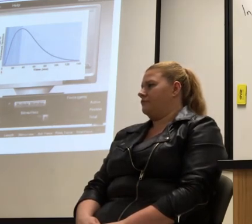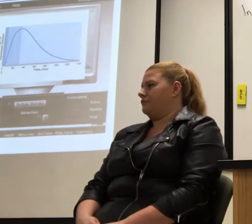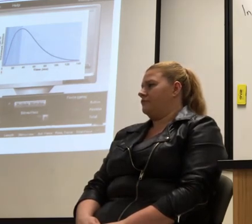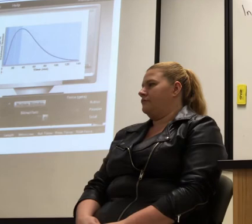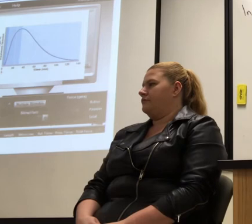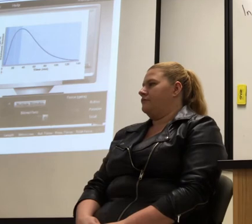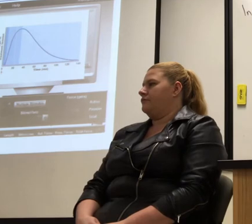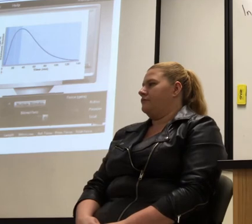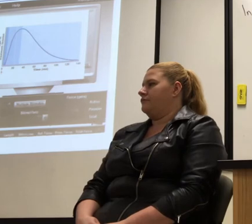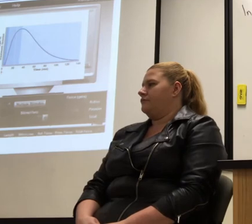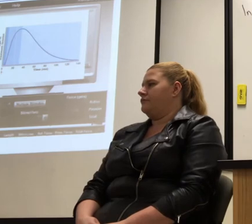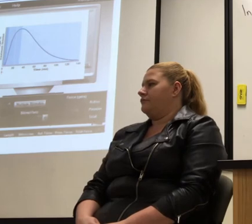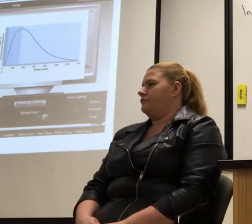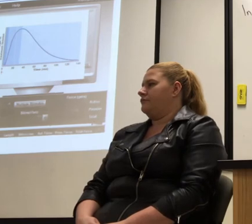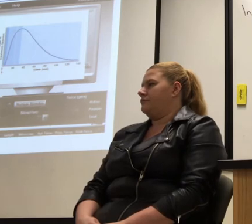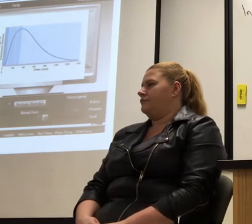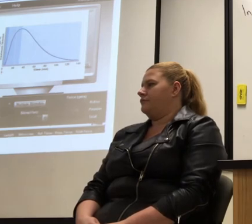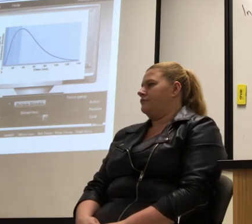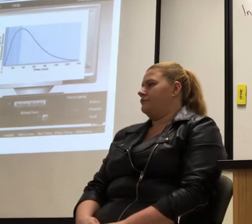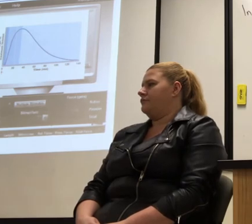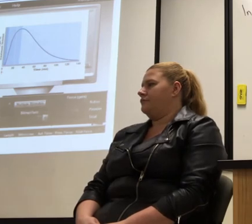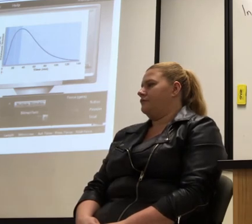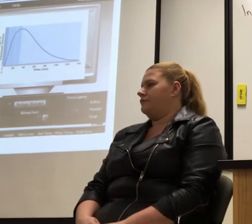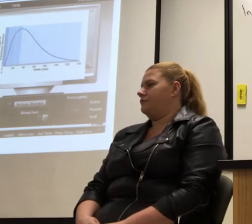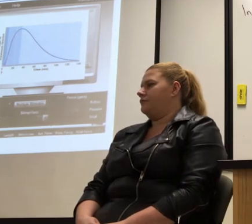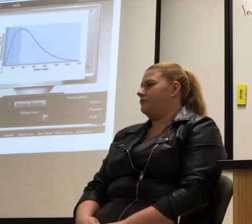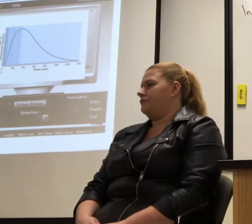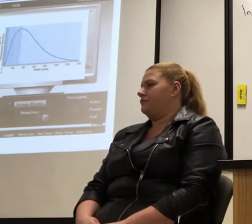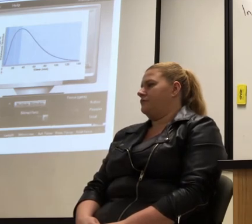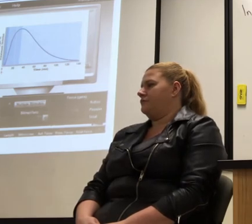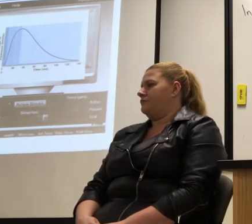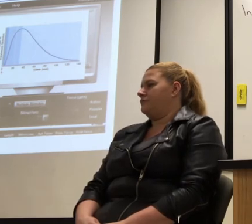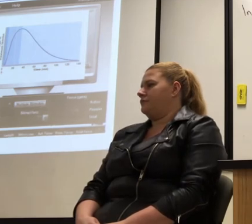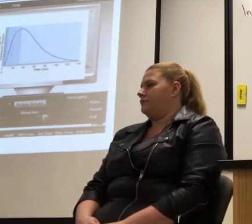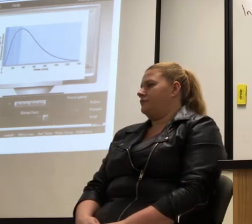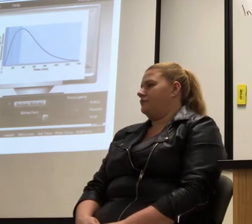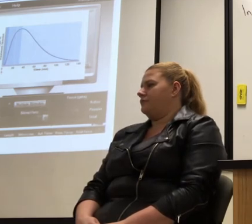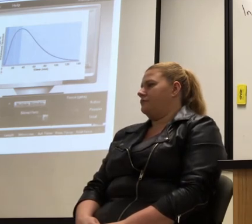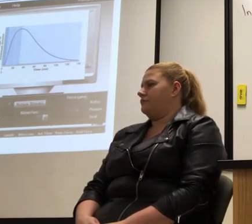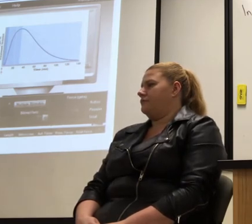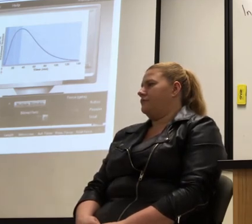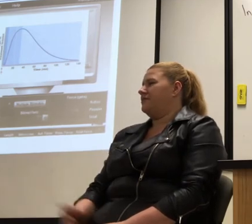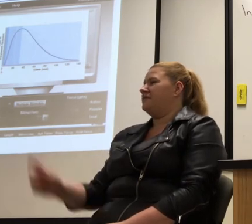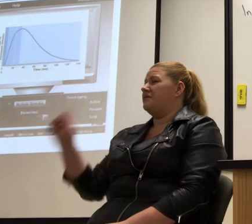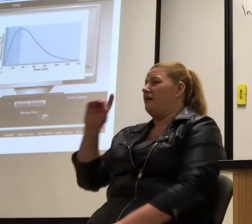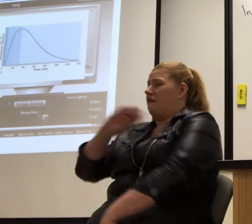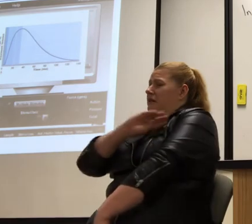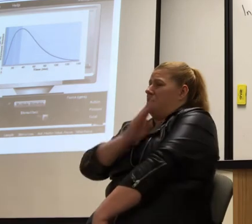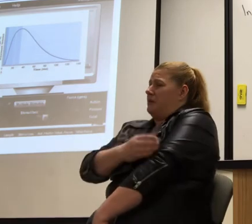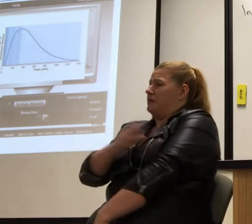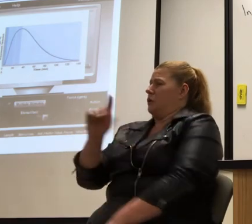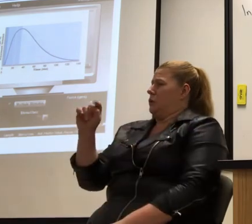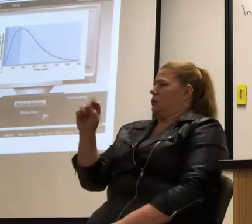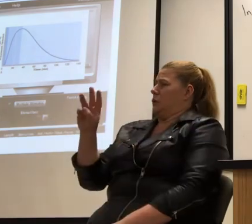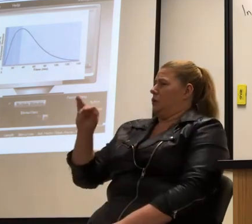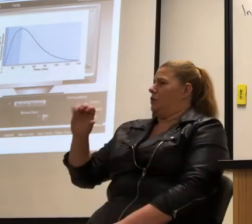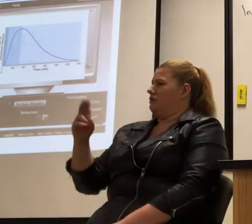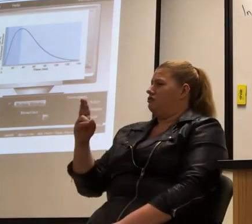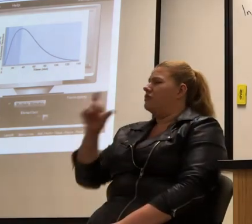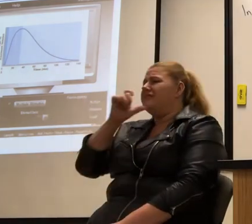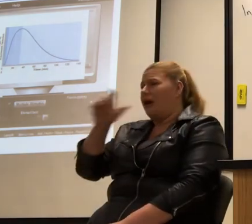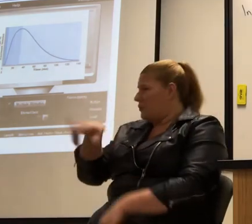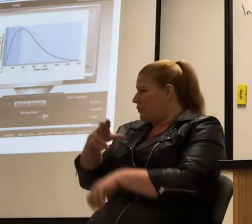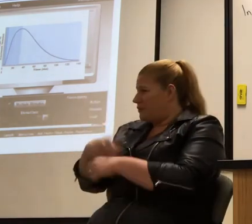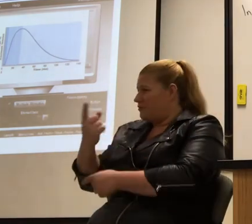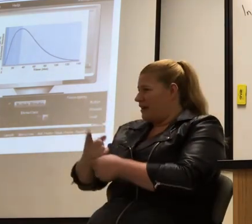What is the muscle twitch? Well, it's not normal. When you feel your muscle twitching or something, it's like, what's going on? Something's